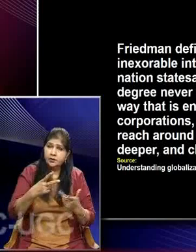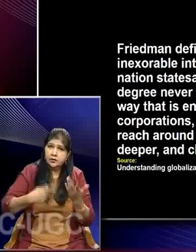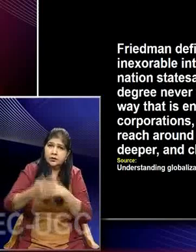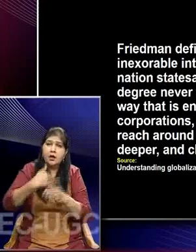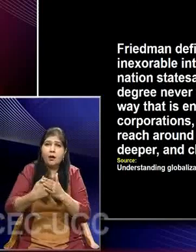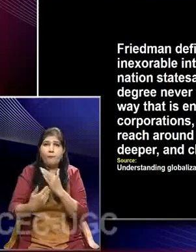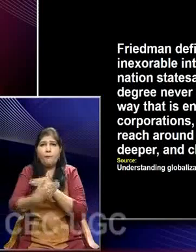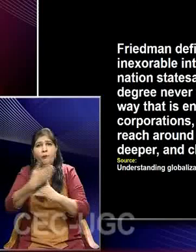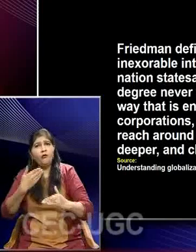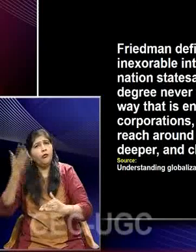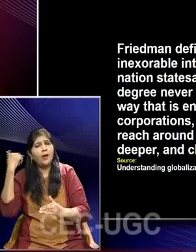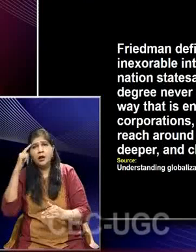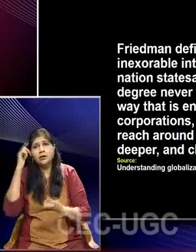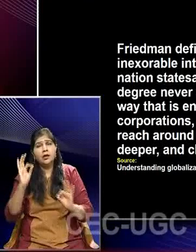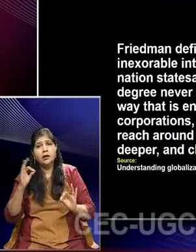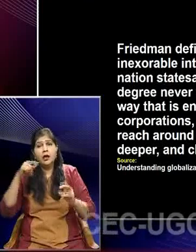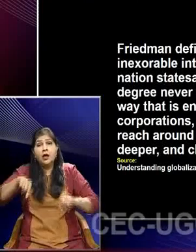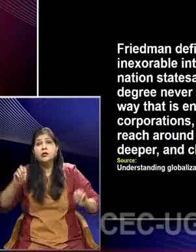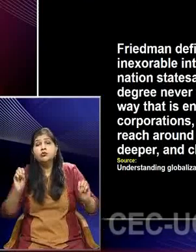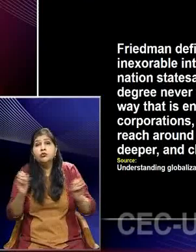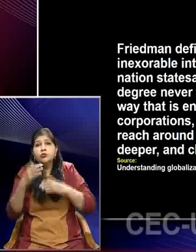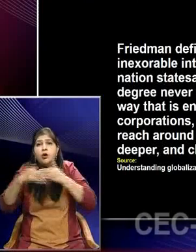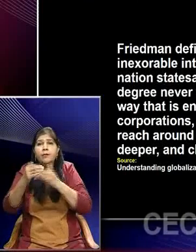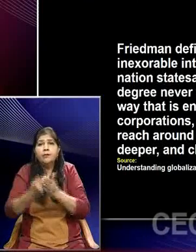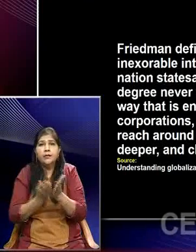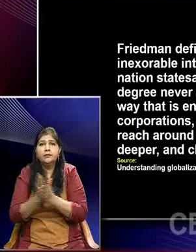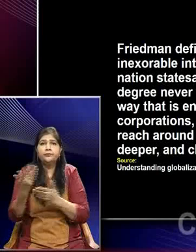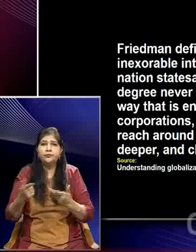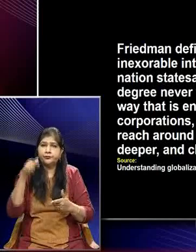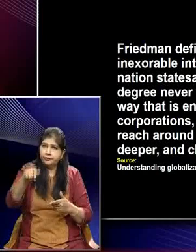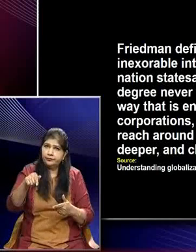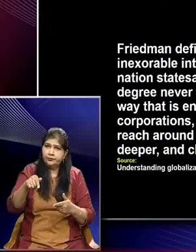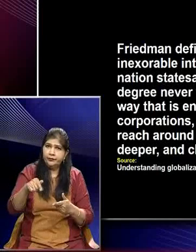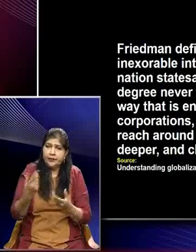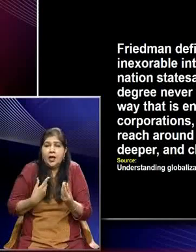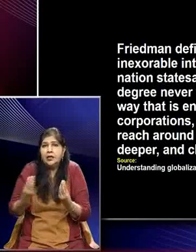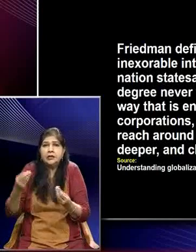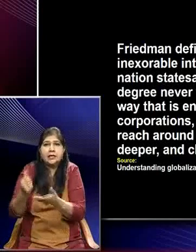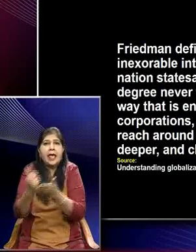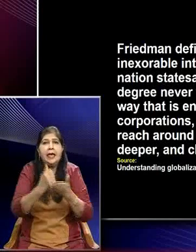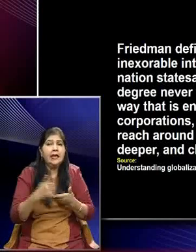before, in a way that is enabling